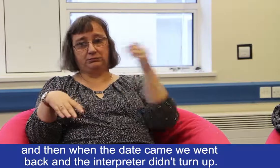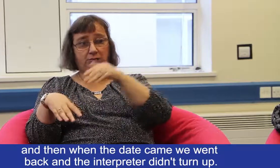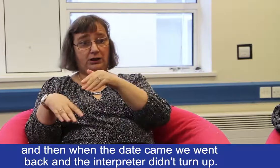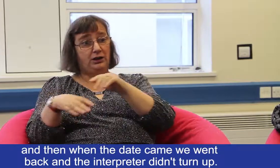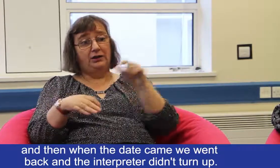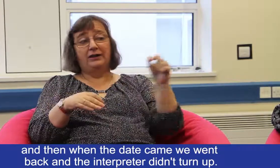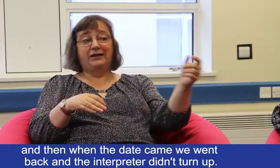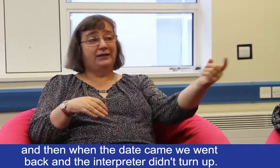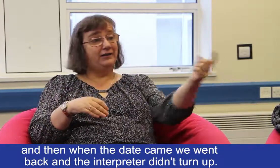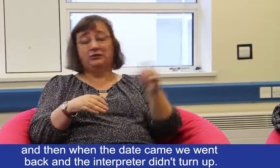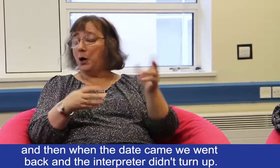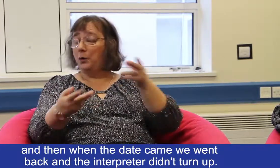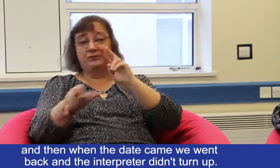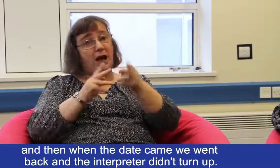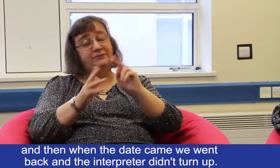back